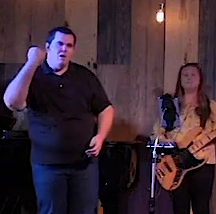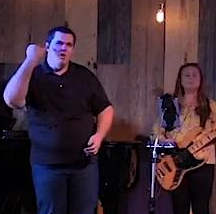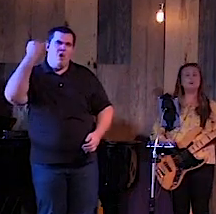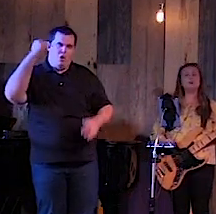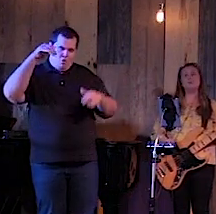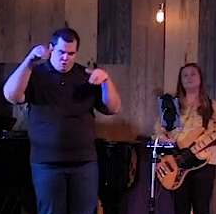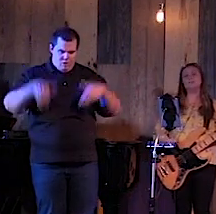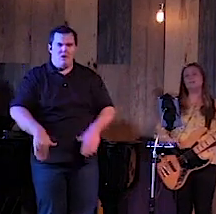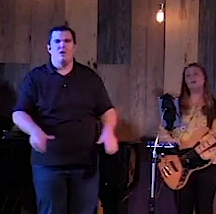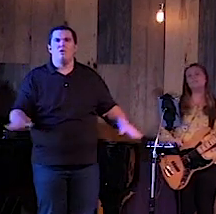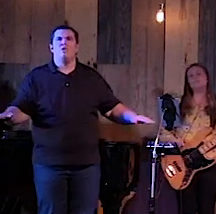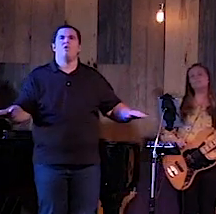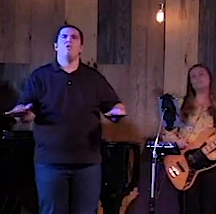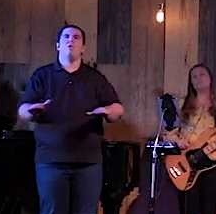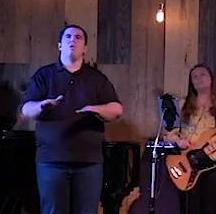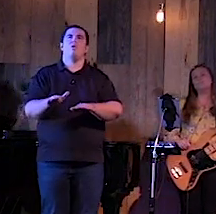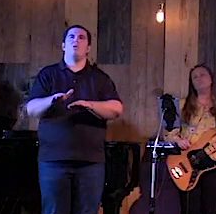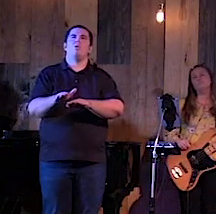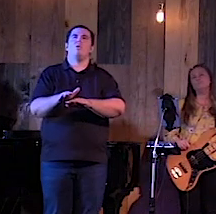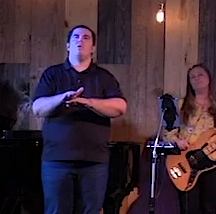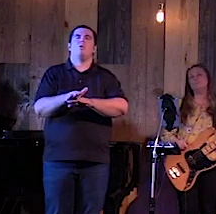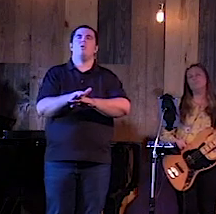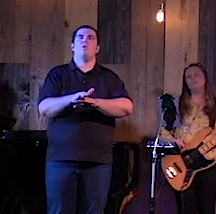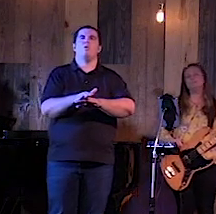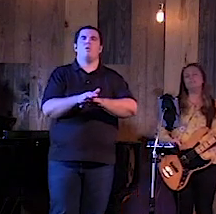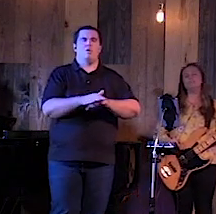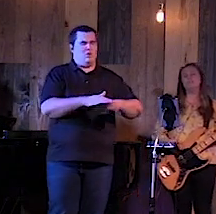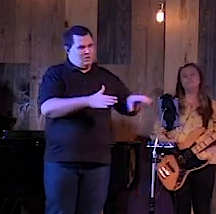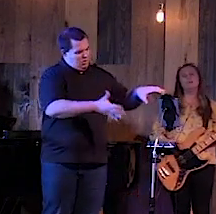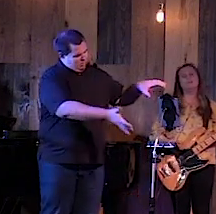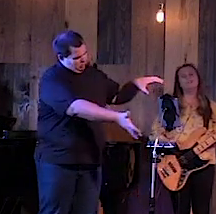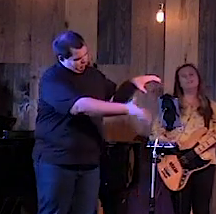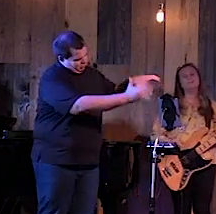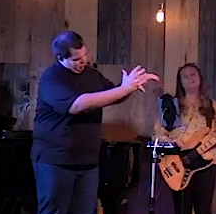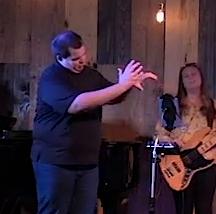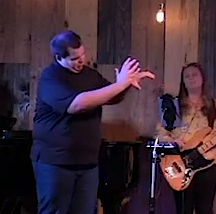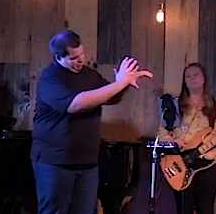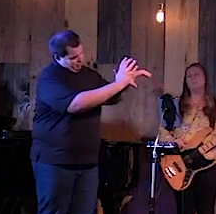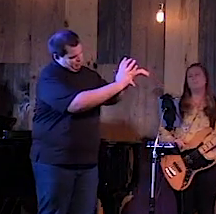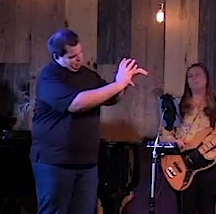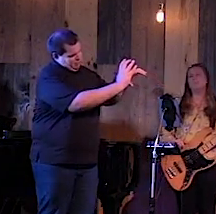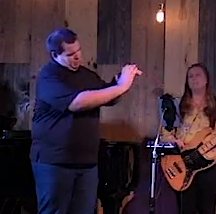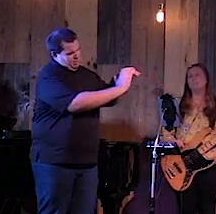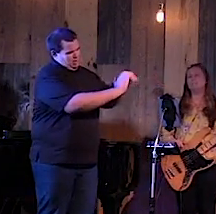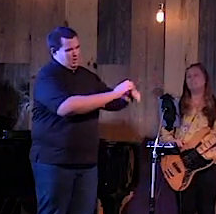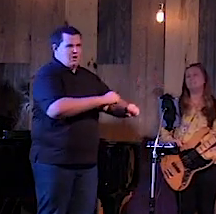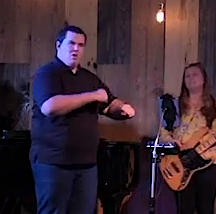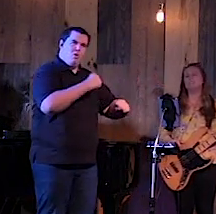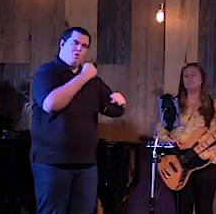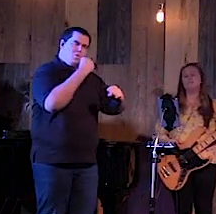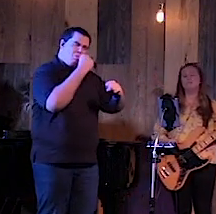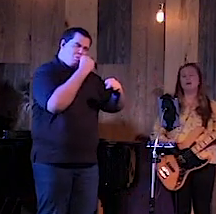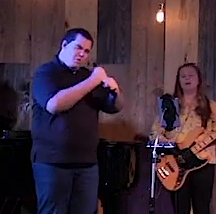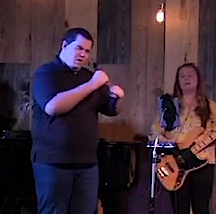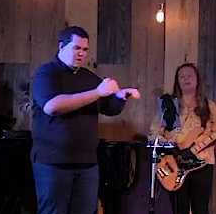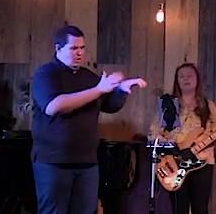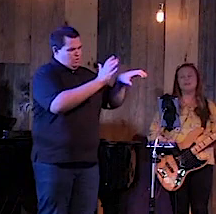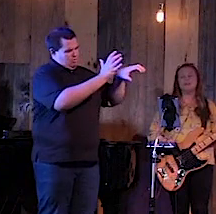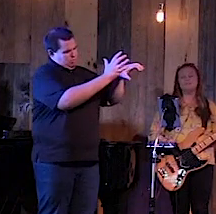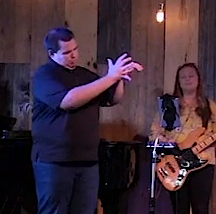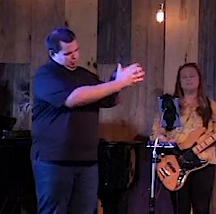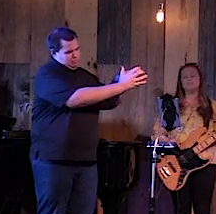down in Joseph's tomb, the entrance sealed